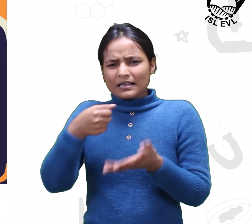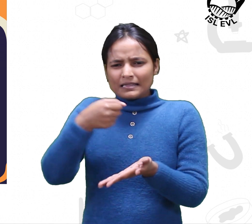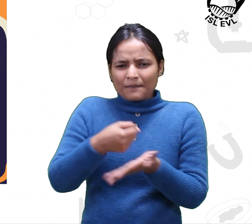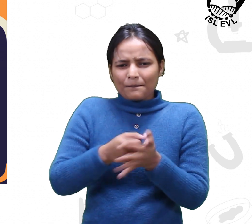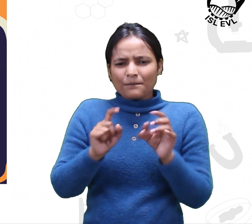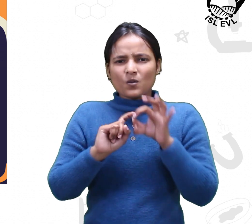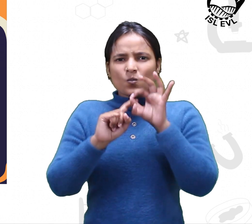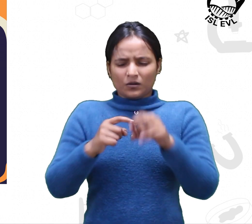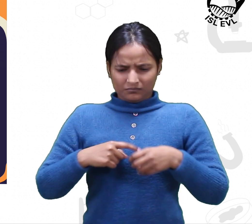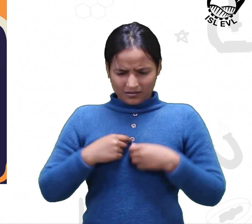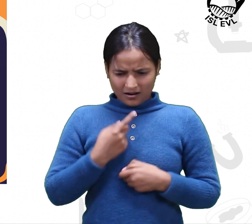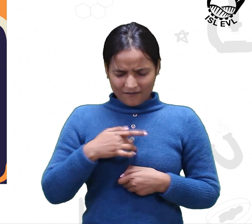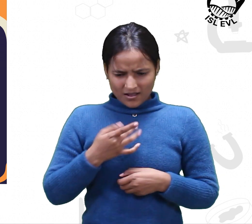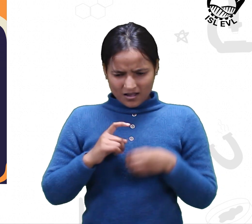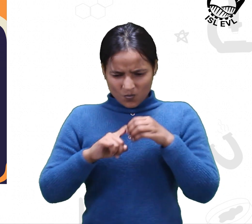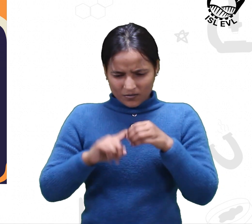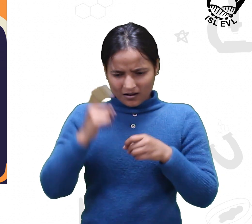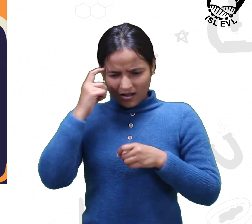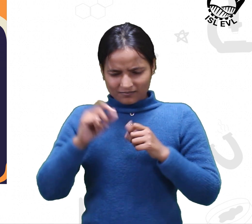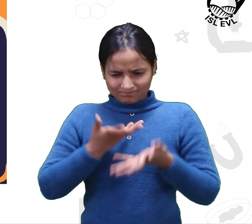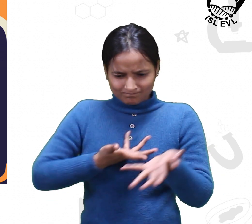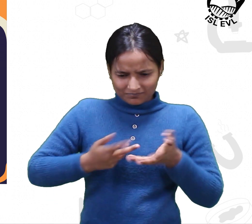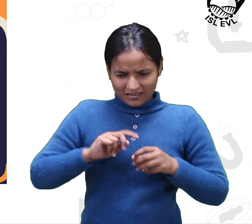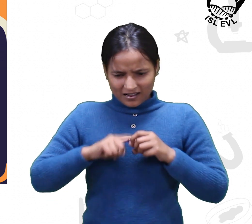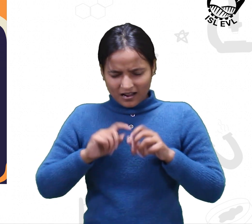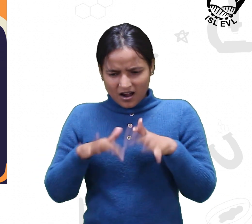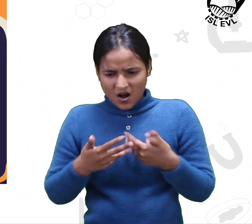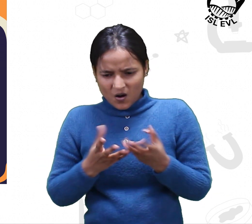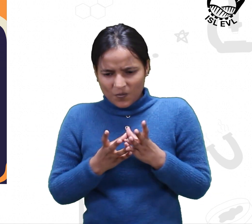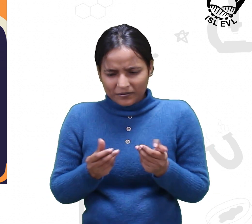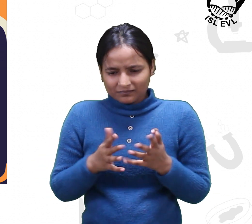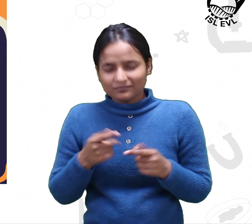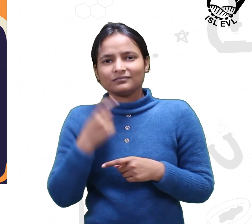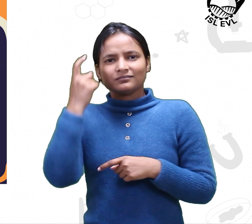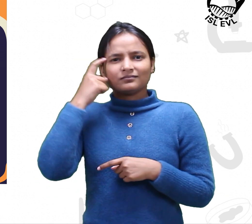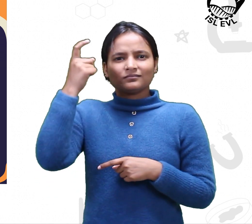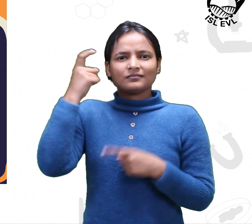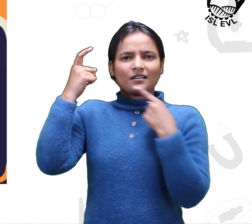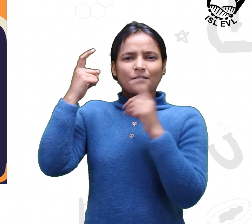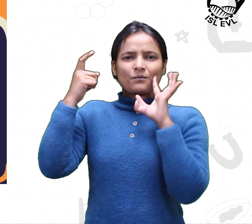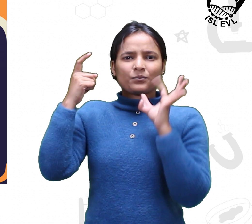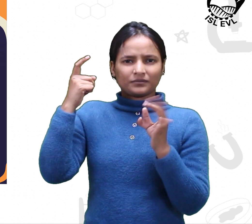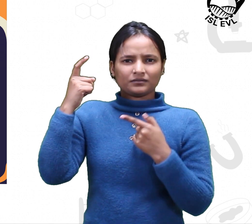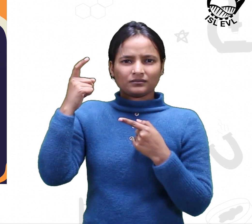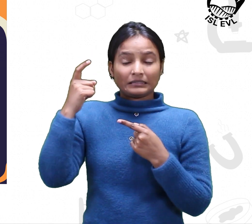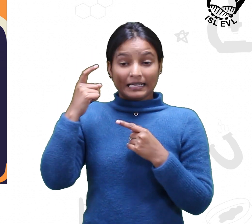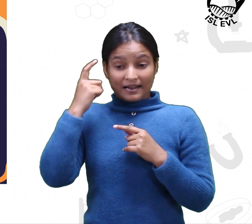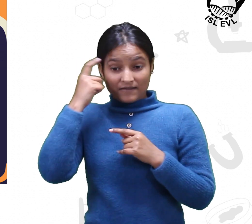are just some of the questions, but there are so many. All these things can only happen if you let